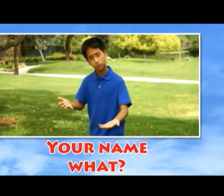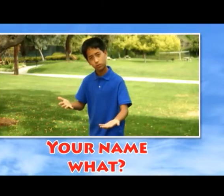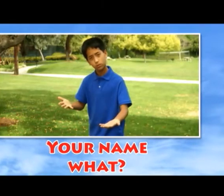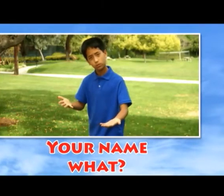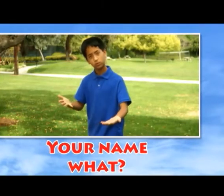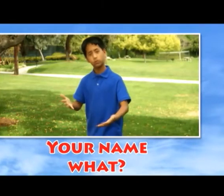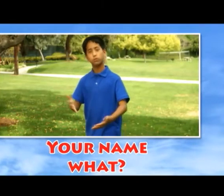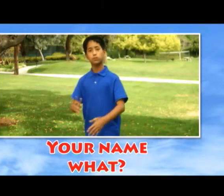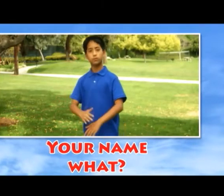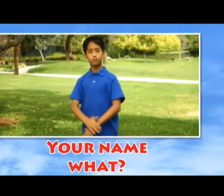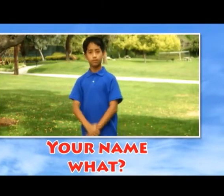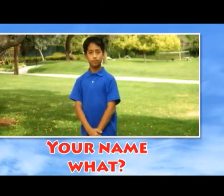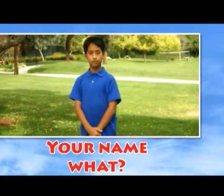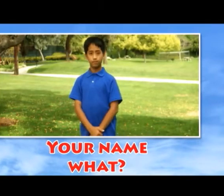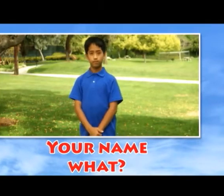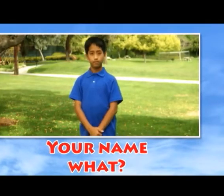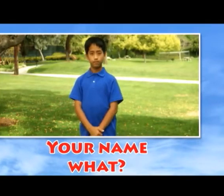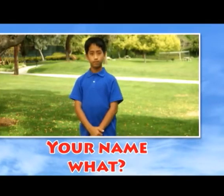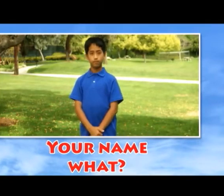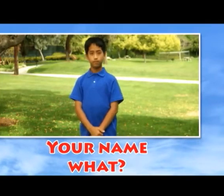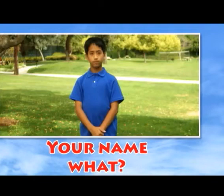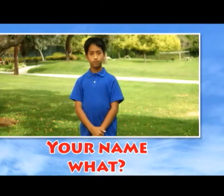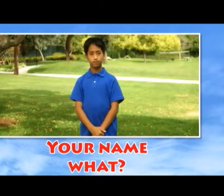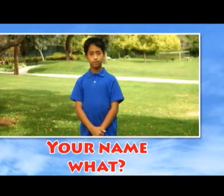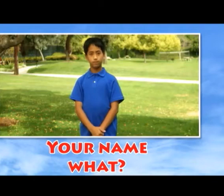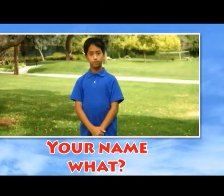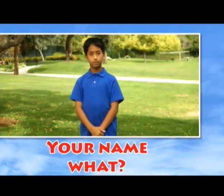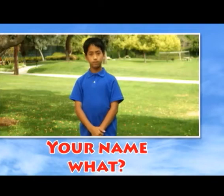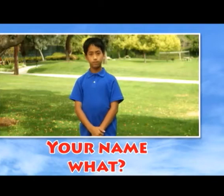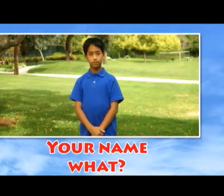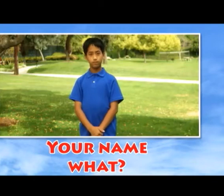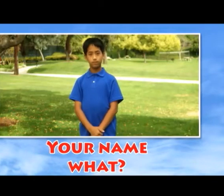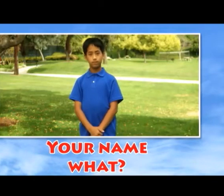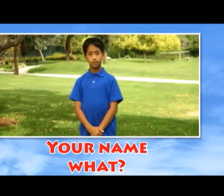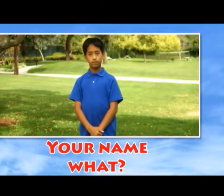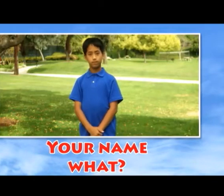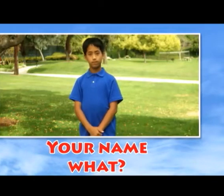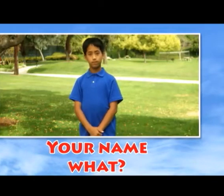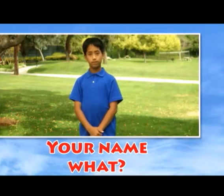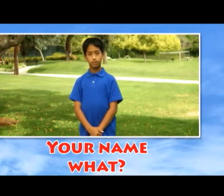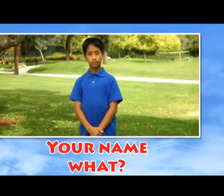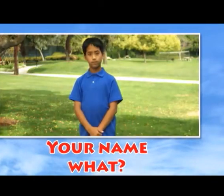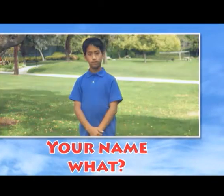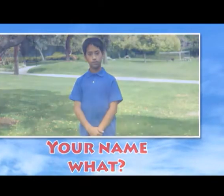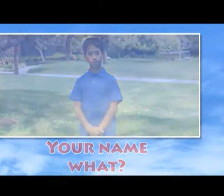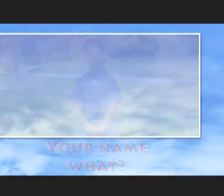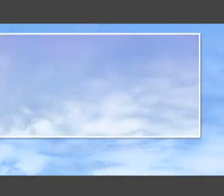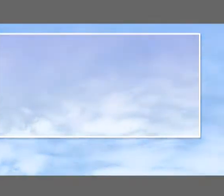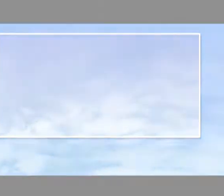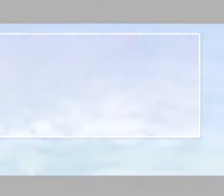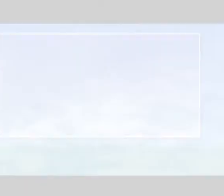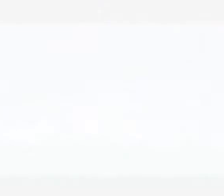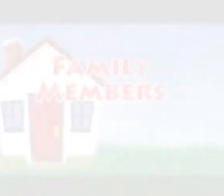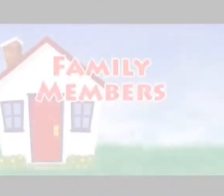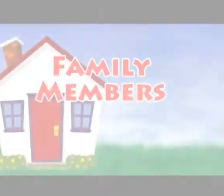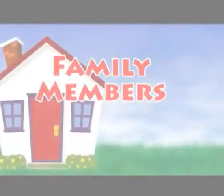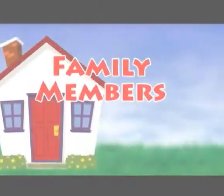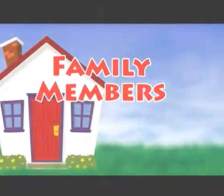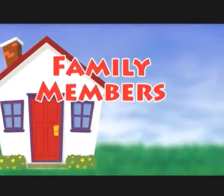forth in front of the chest. Your eyebrows go down to indicate an information question. In this